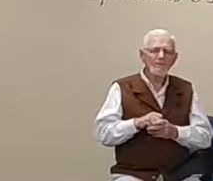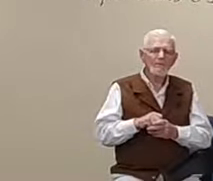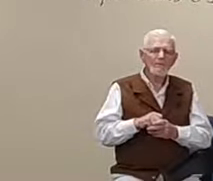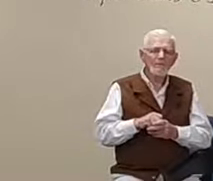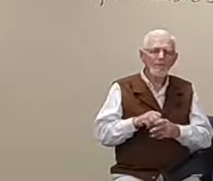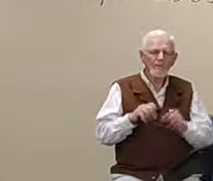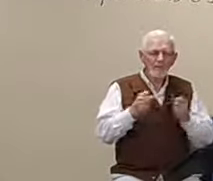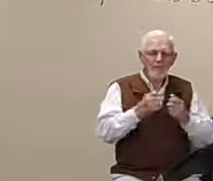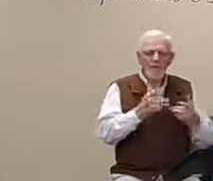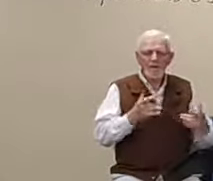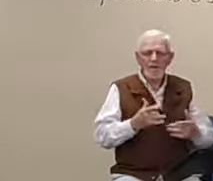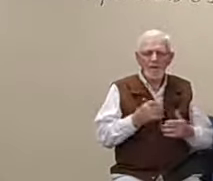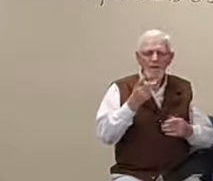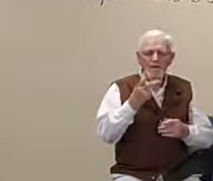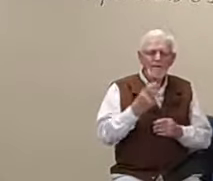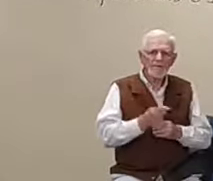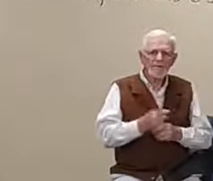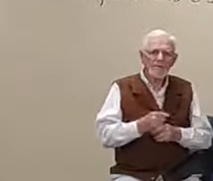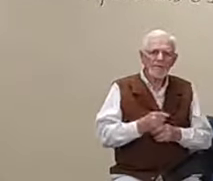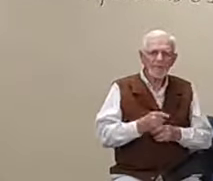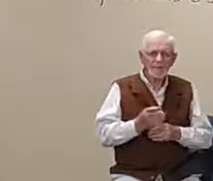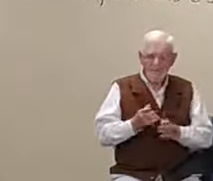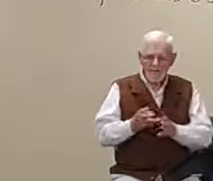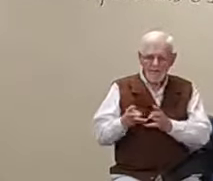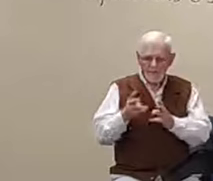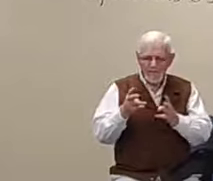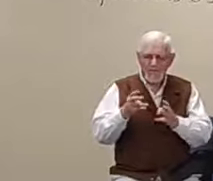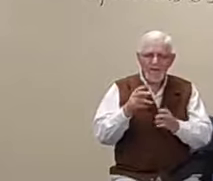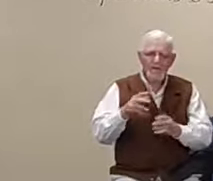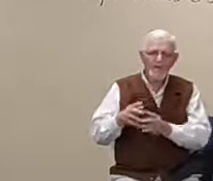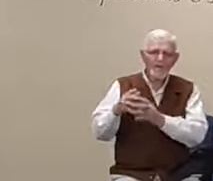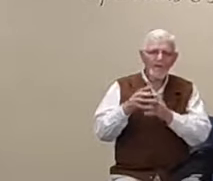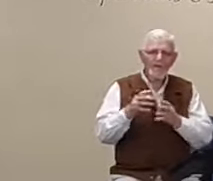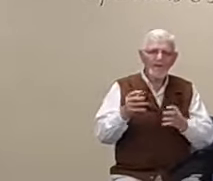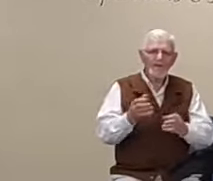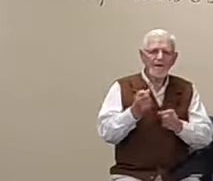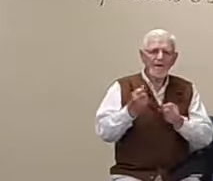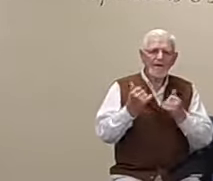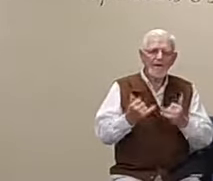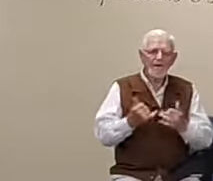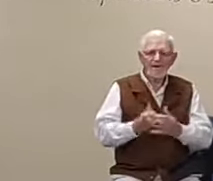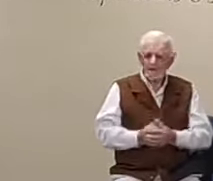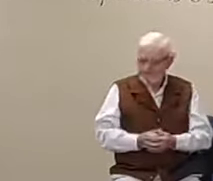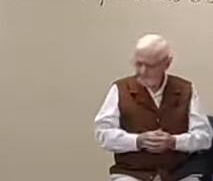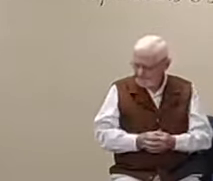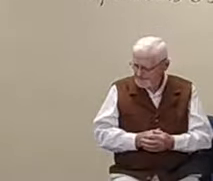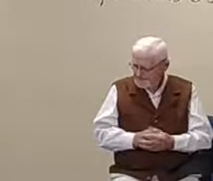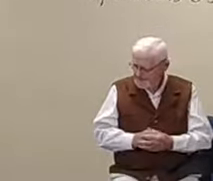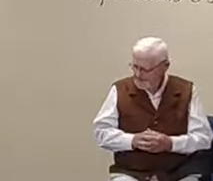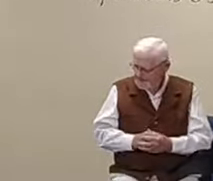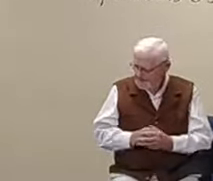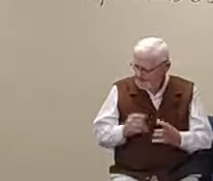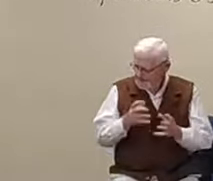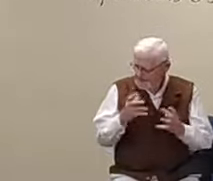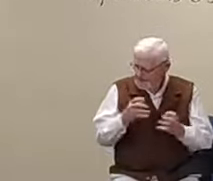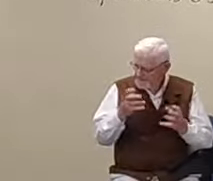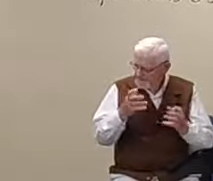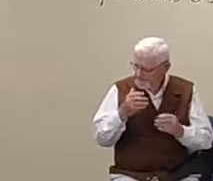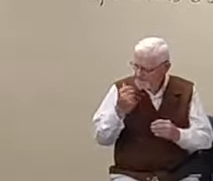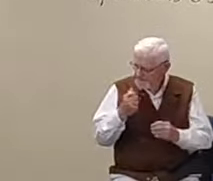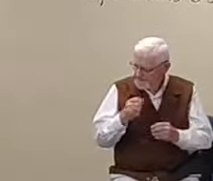hearts to see the path that America's taken right now. You guys better, you know, you guys have a much better chance